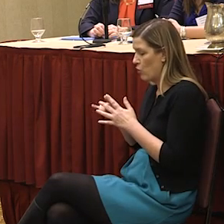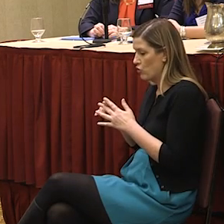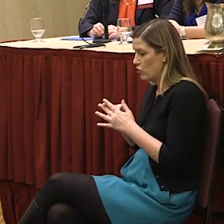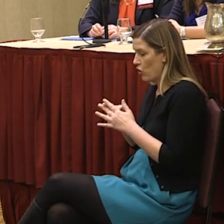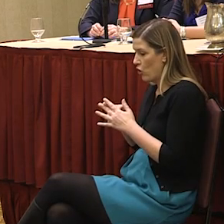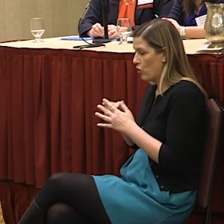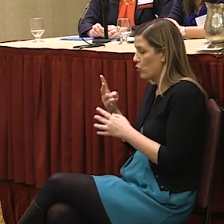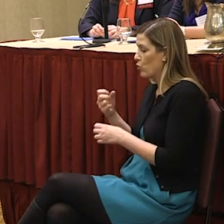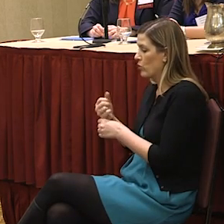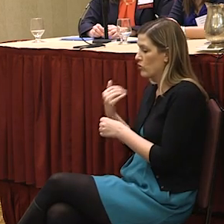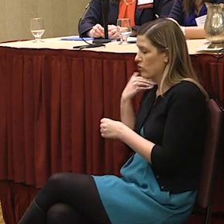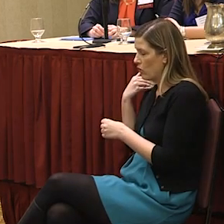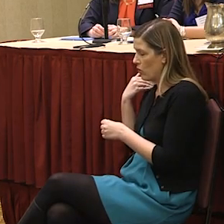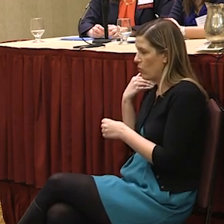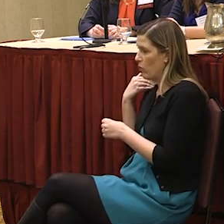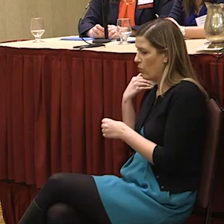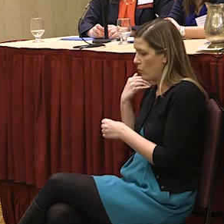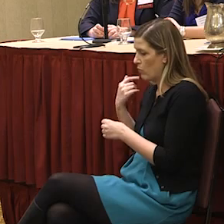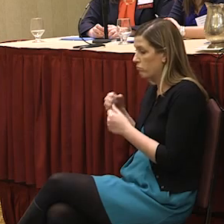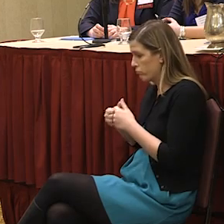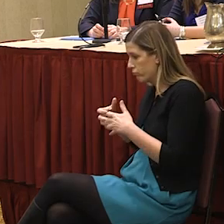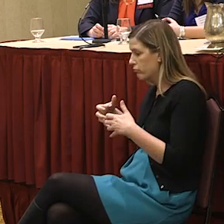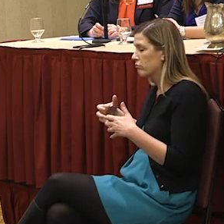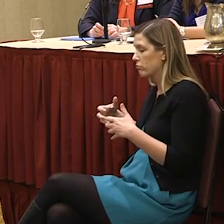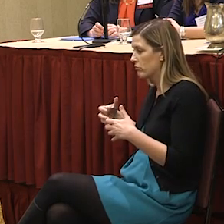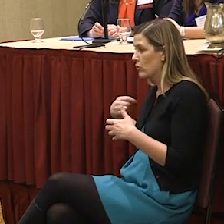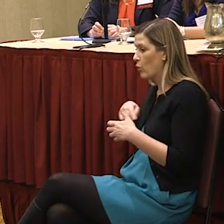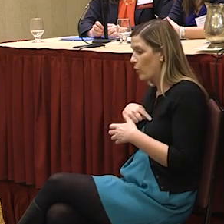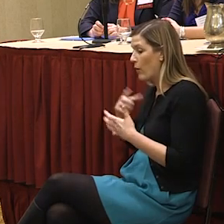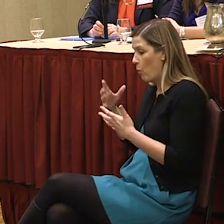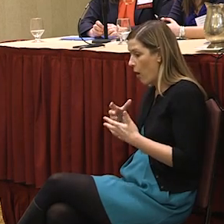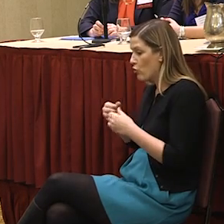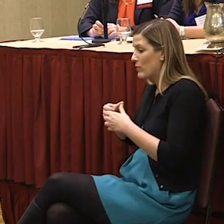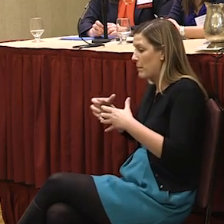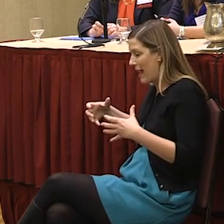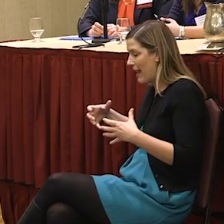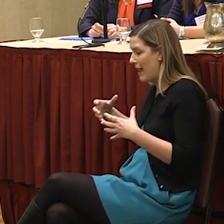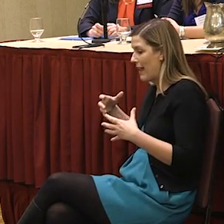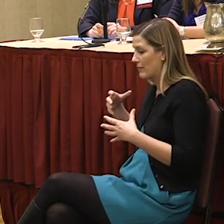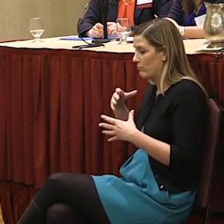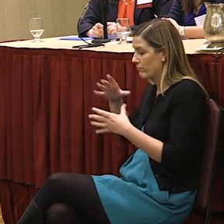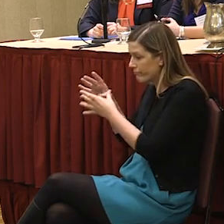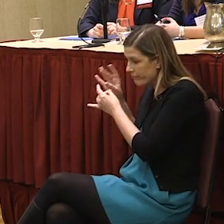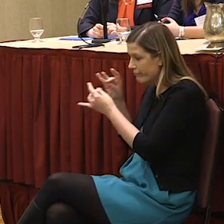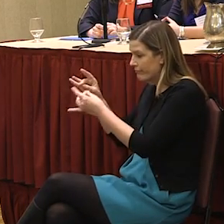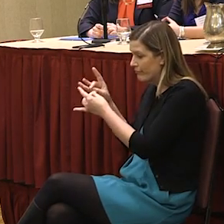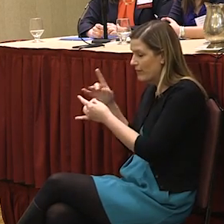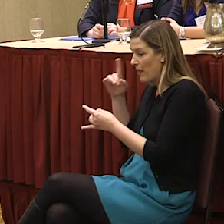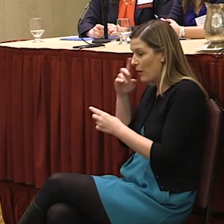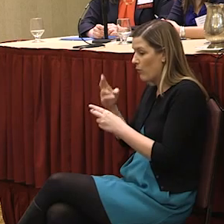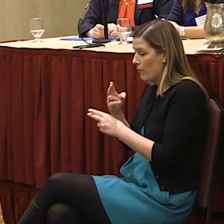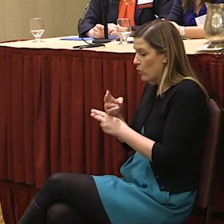about 2 years ago, and we're growing. We're looking to expand and get the word out. I think we've used the Department of